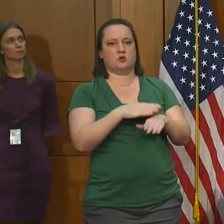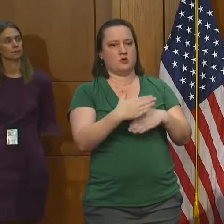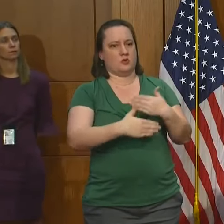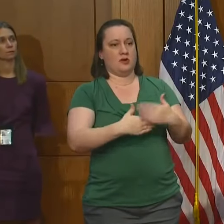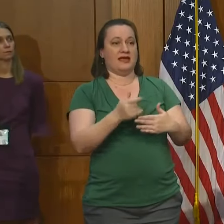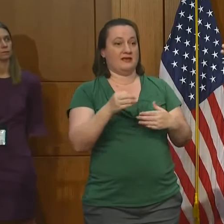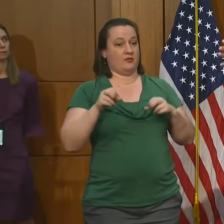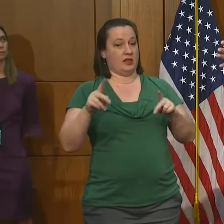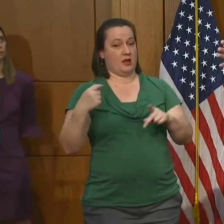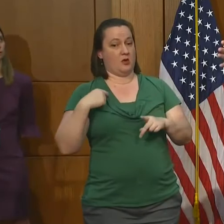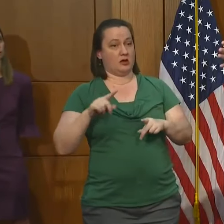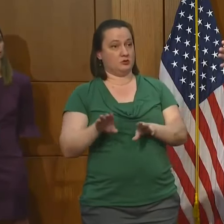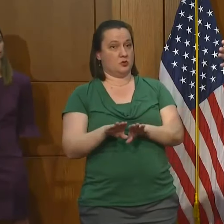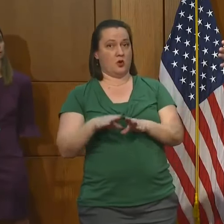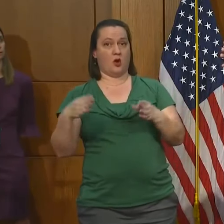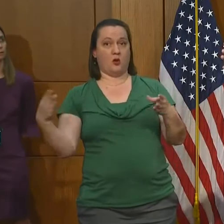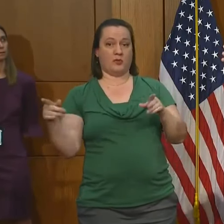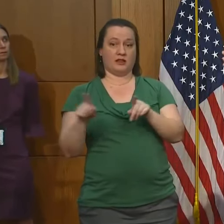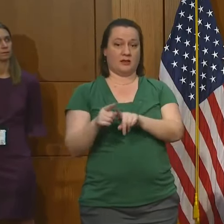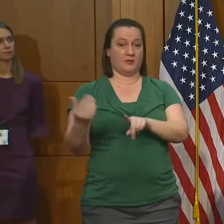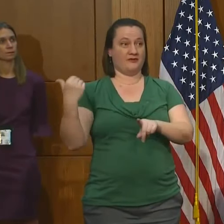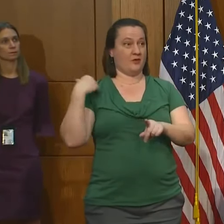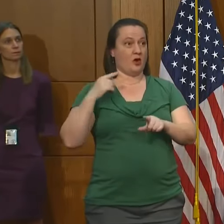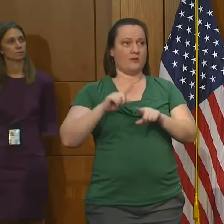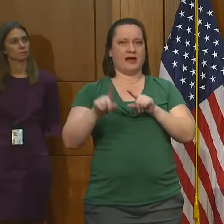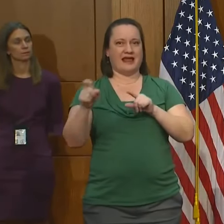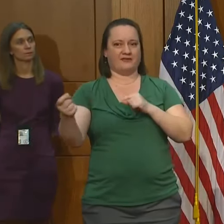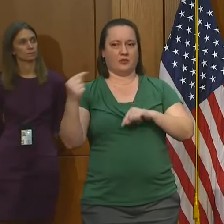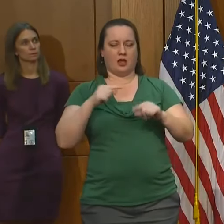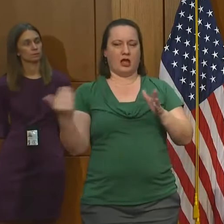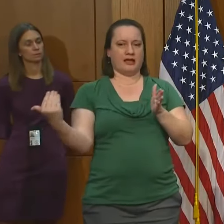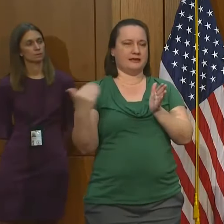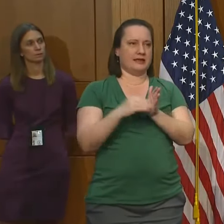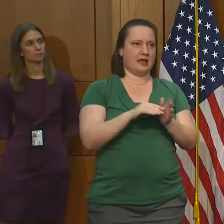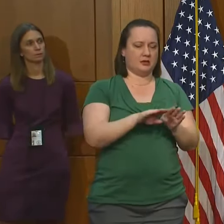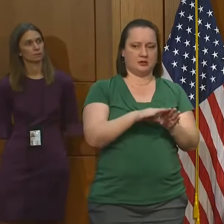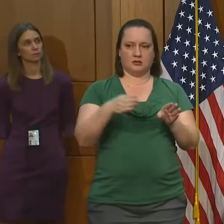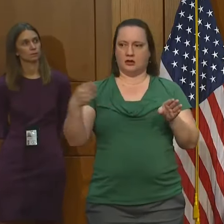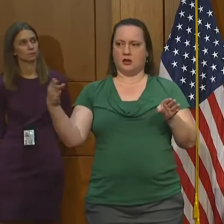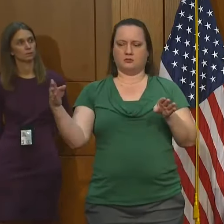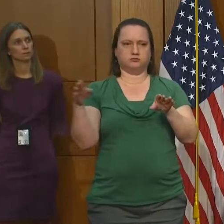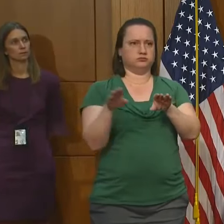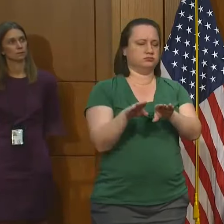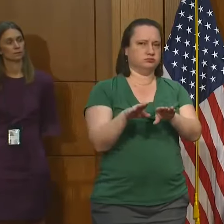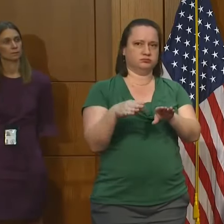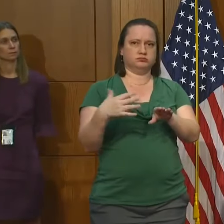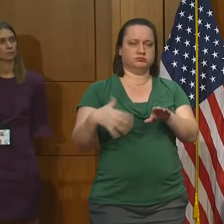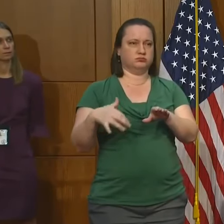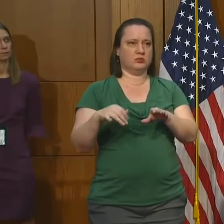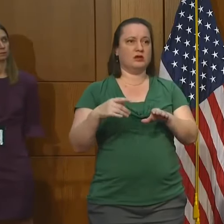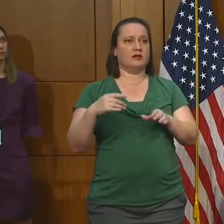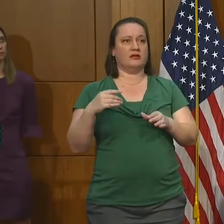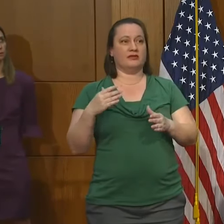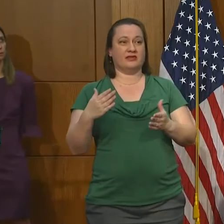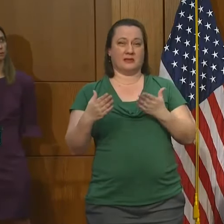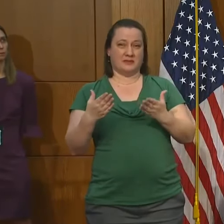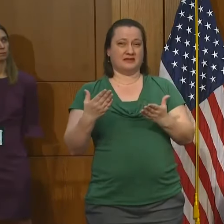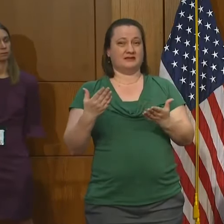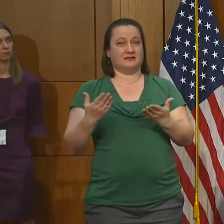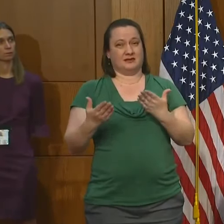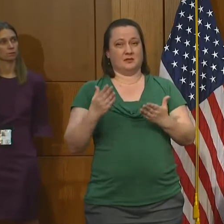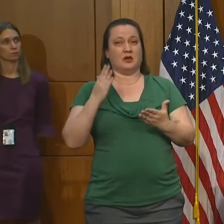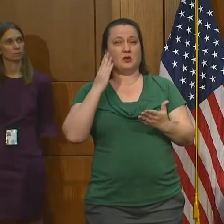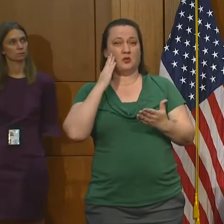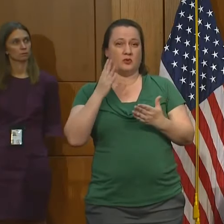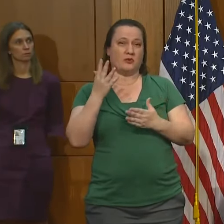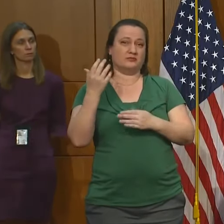and go back to close to where we were before, and we have to reverse the direction, we're at risk of going out of business and